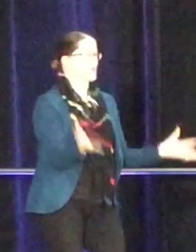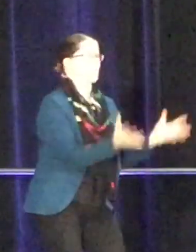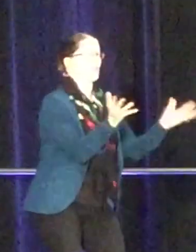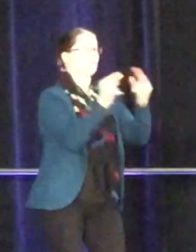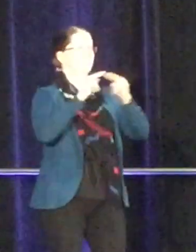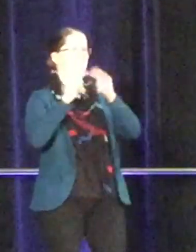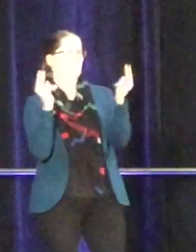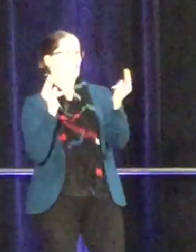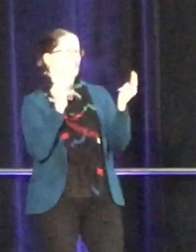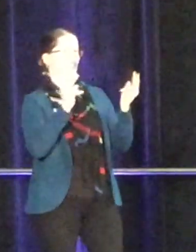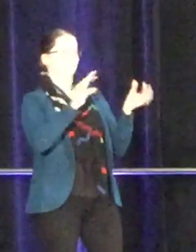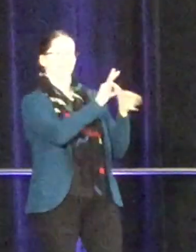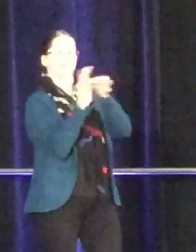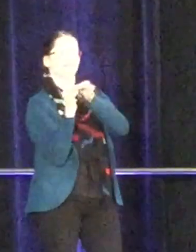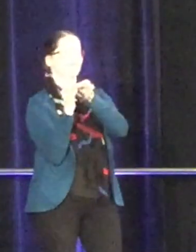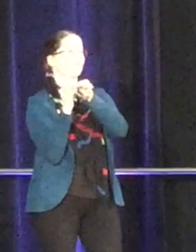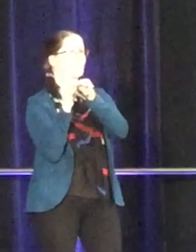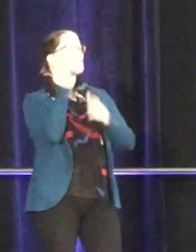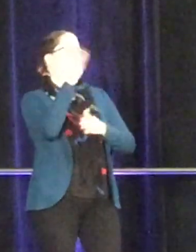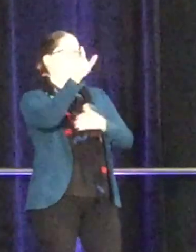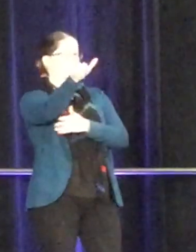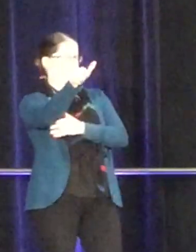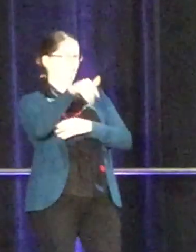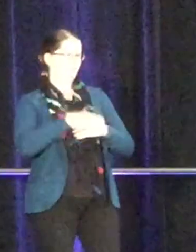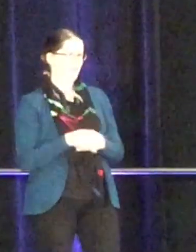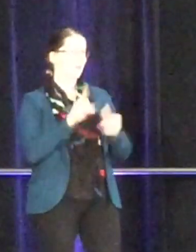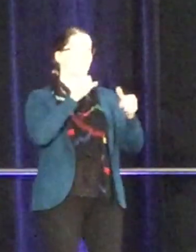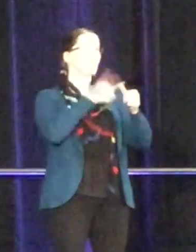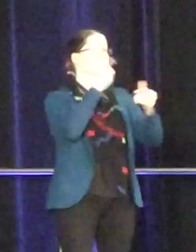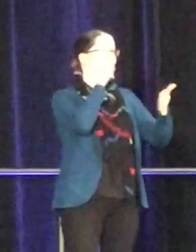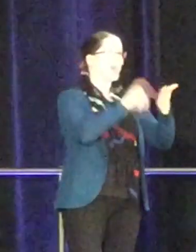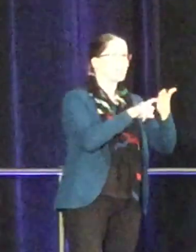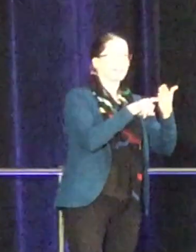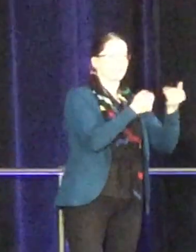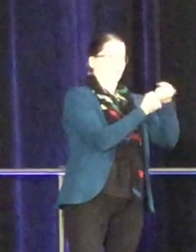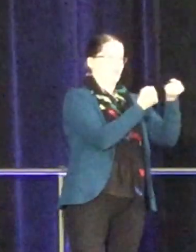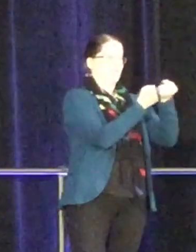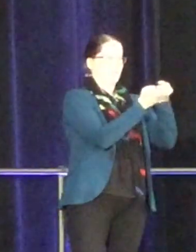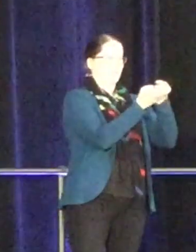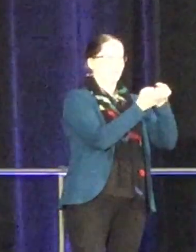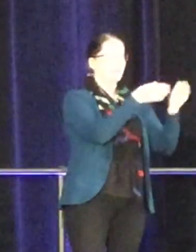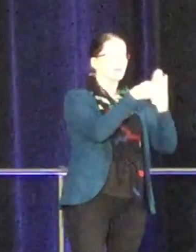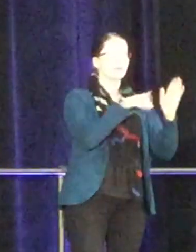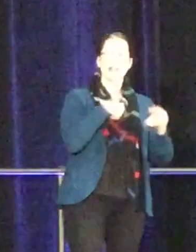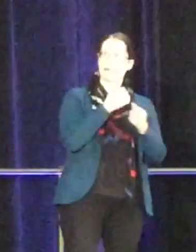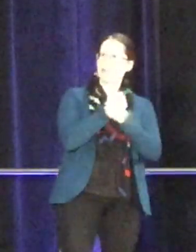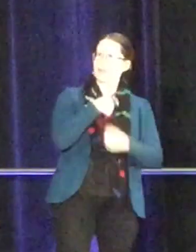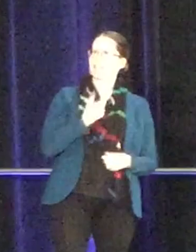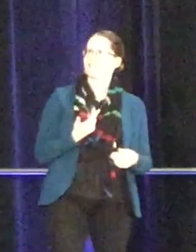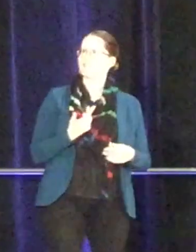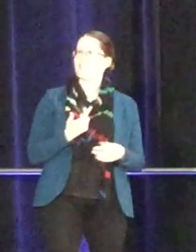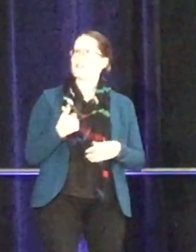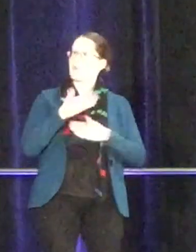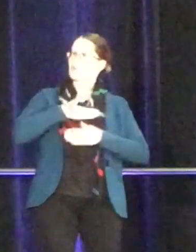to sit in the validation affirmation, because when do your students get to hear, I love, I am grateful, I